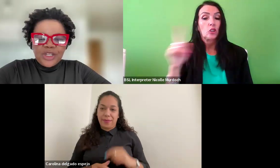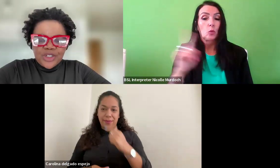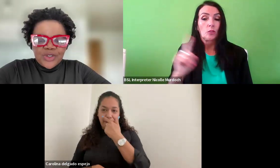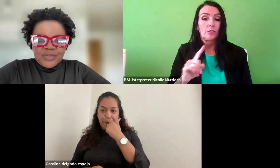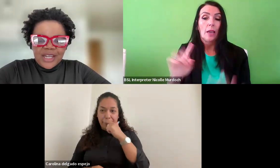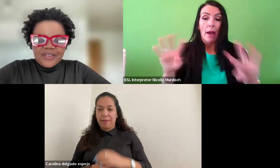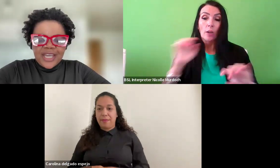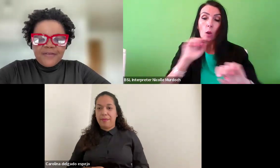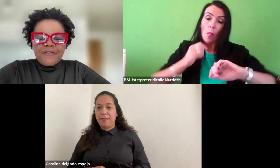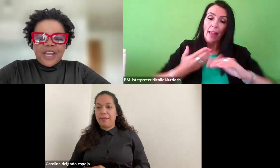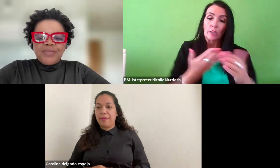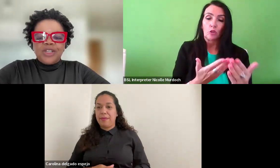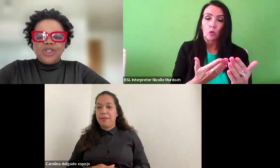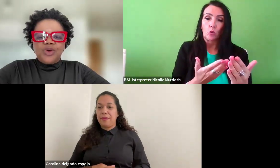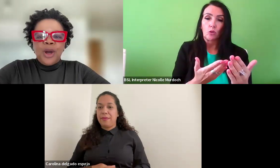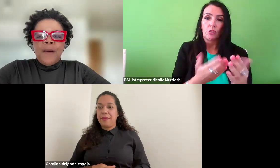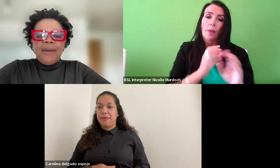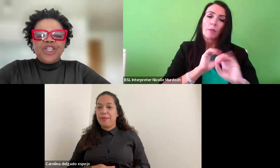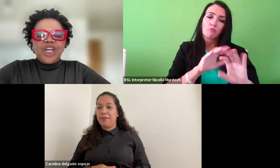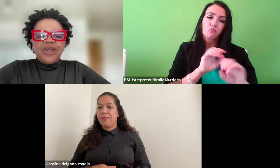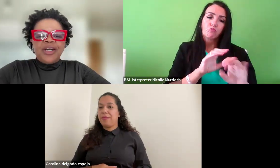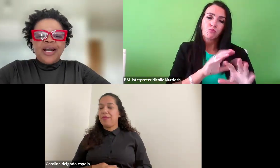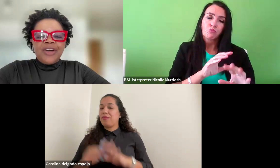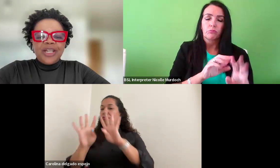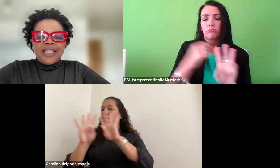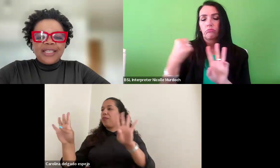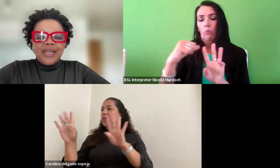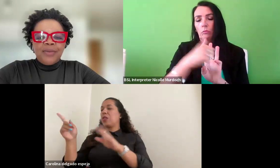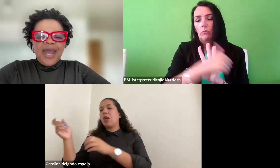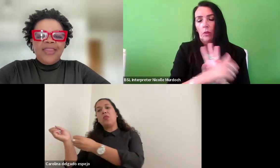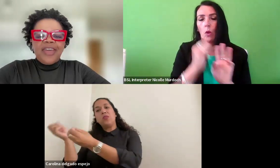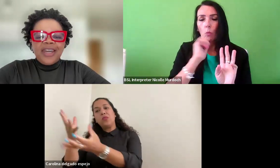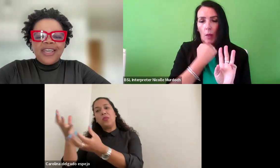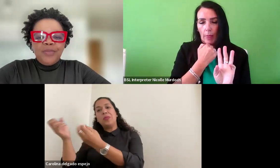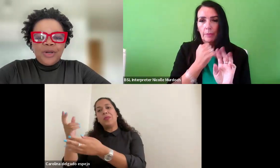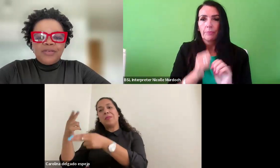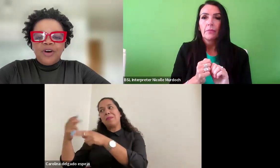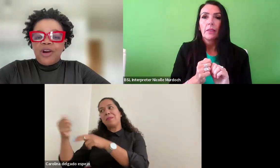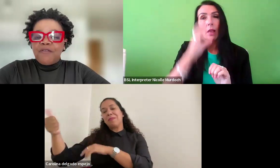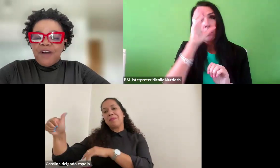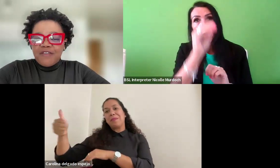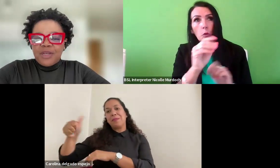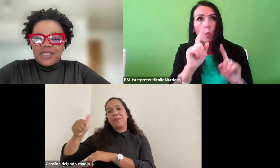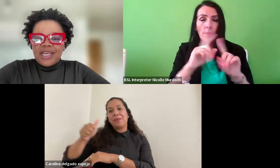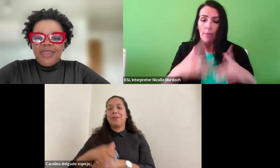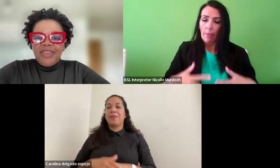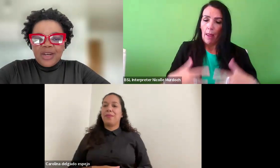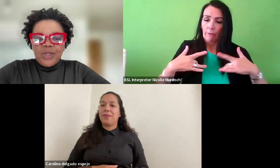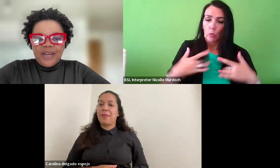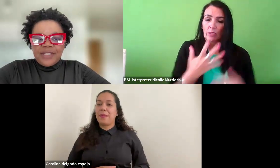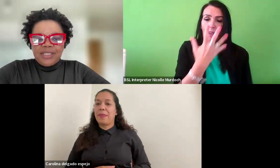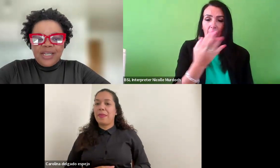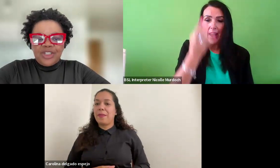panelist will introduce themselves and frame the issue by sharing the current landscape and their key points for around 5 minutes,